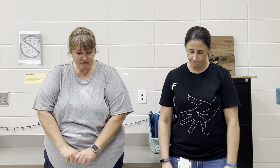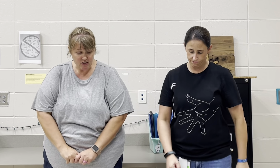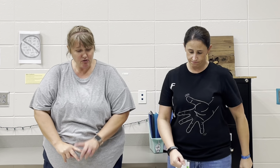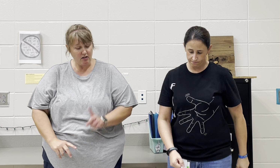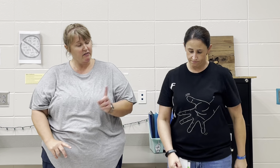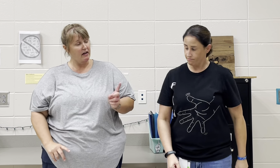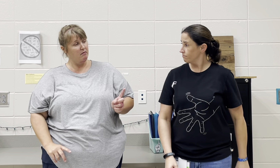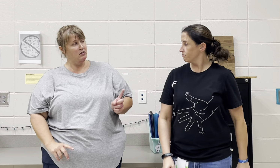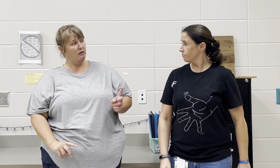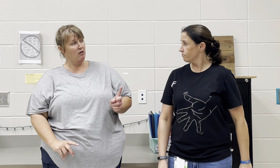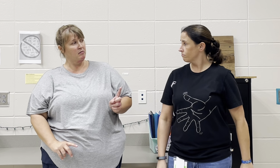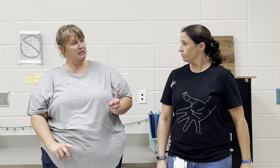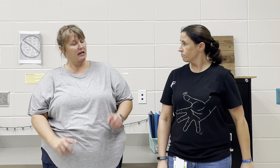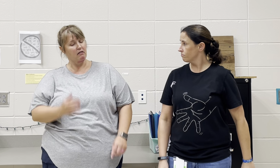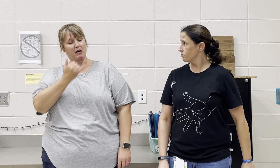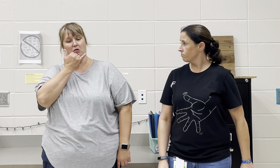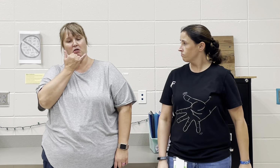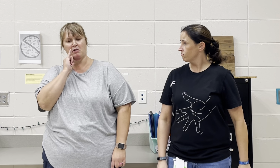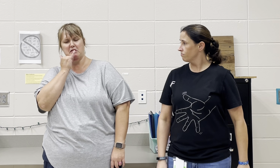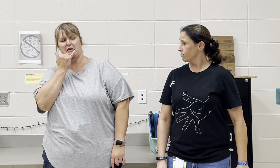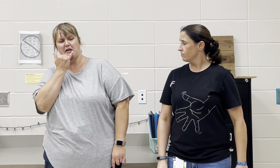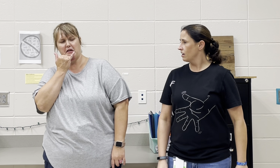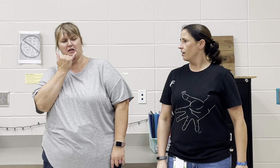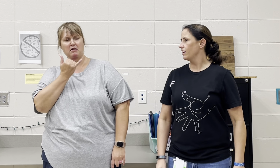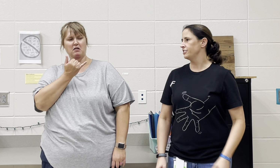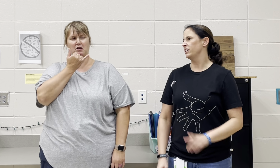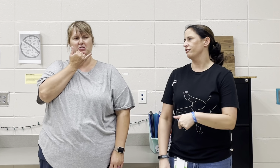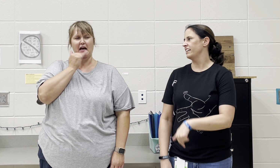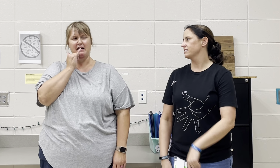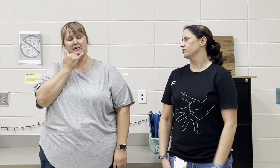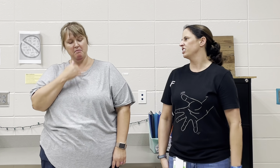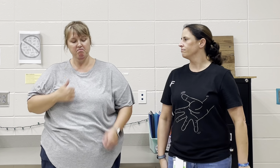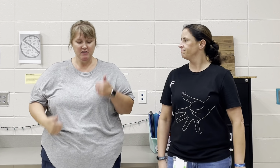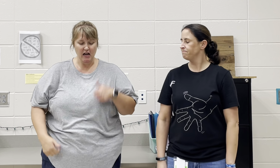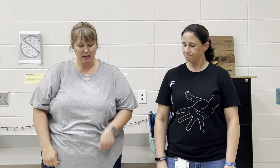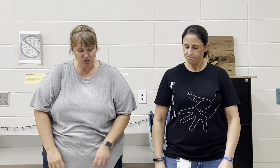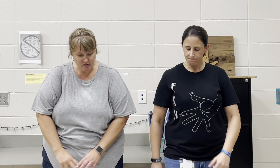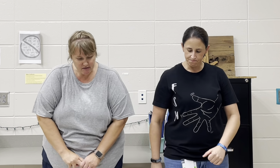Do you clarify between wrong and mistake? Like wrong, mistake? I do that for ASL too. I gotcha.